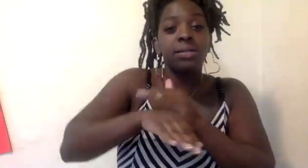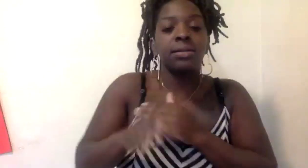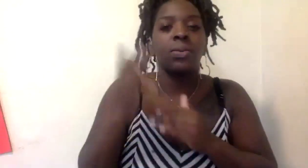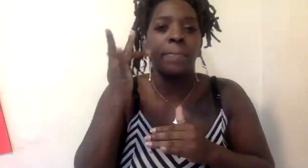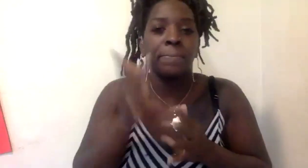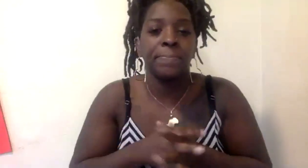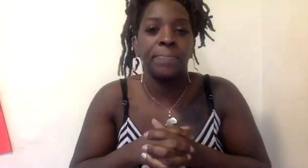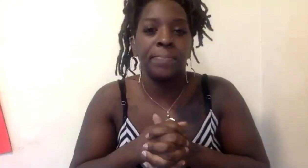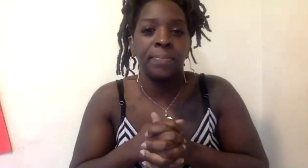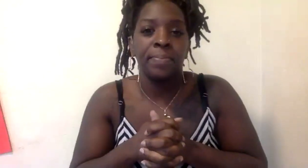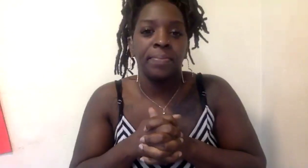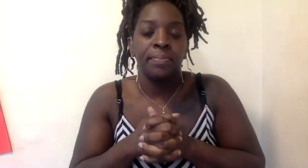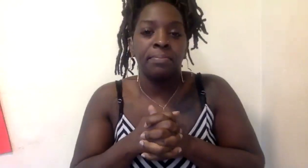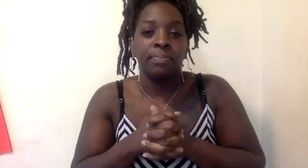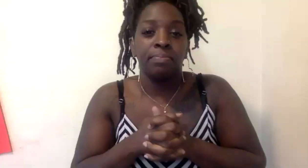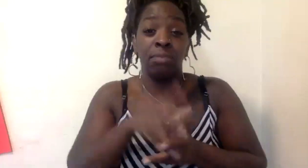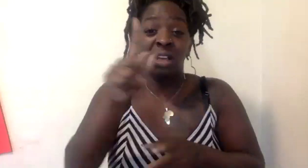I was denied access, and I want to know why that is.